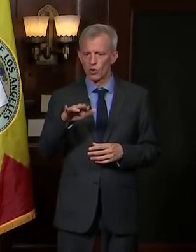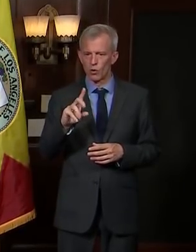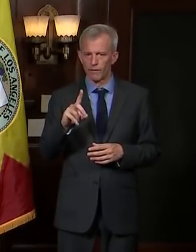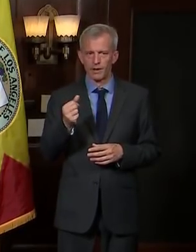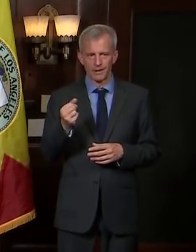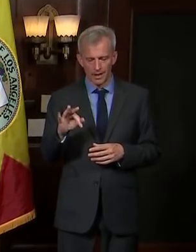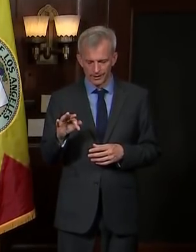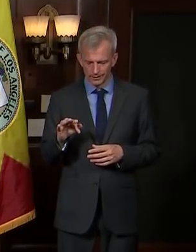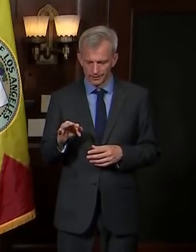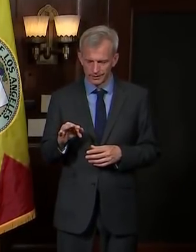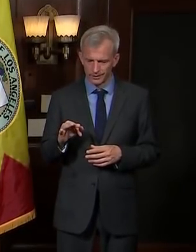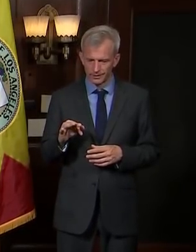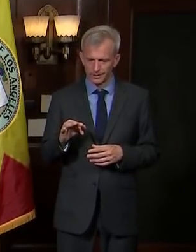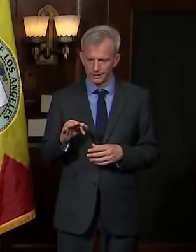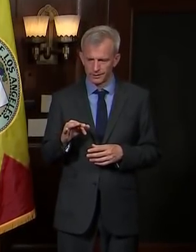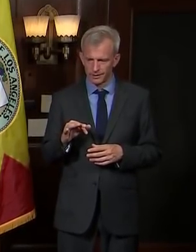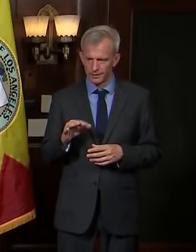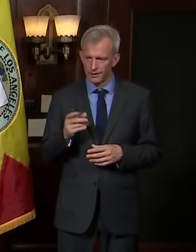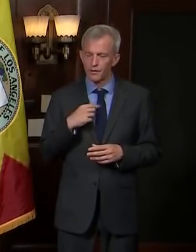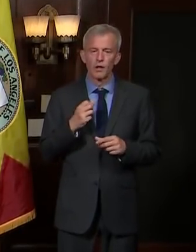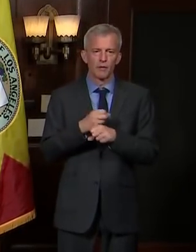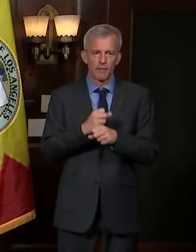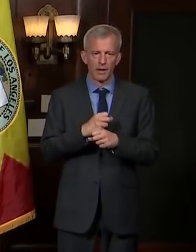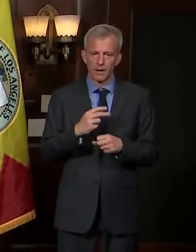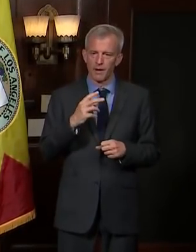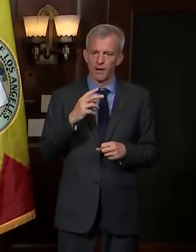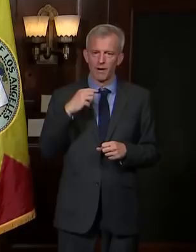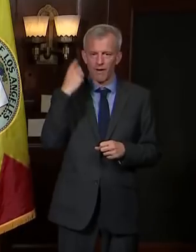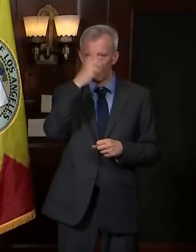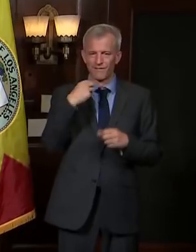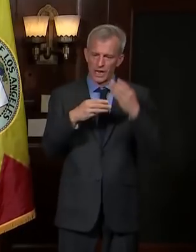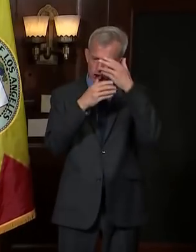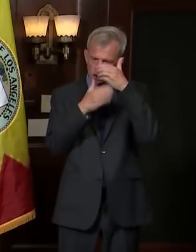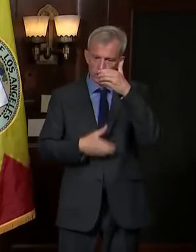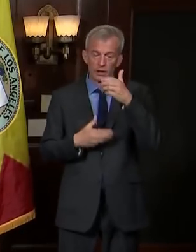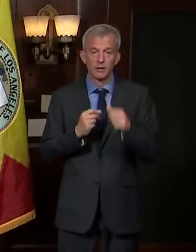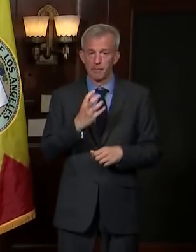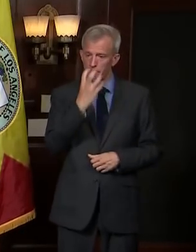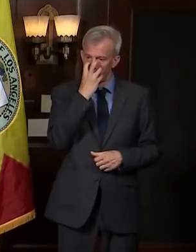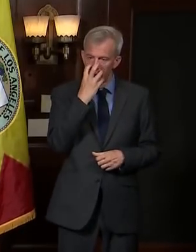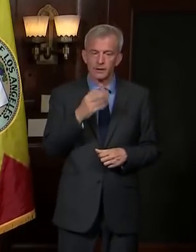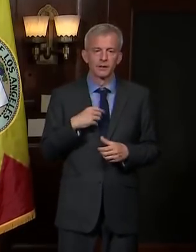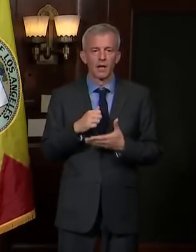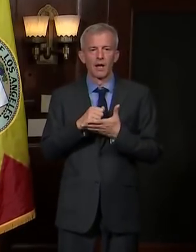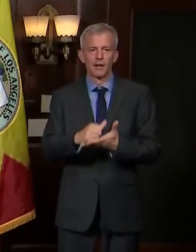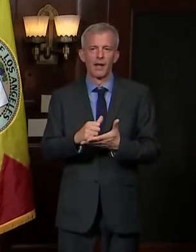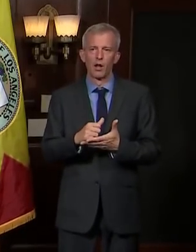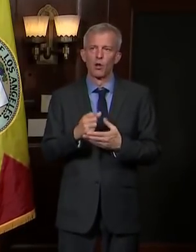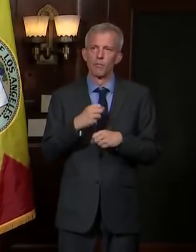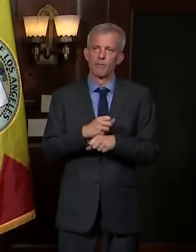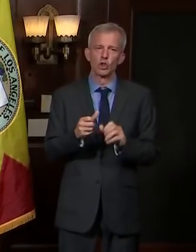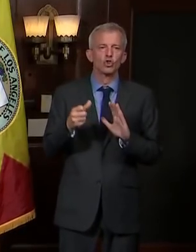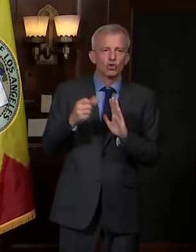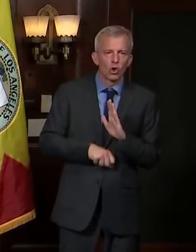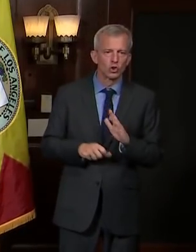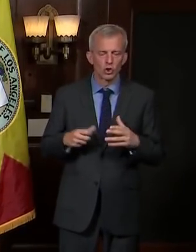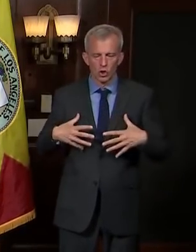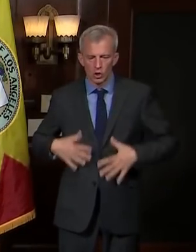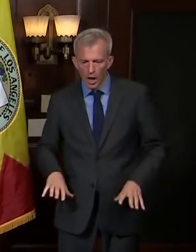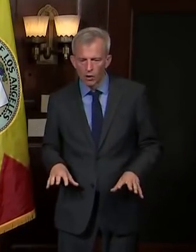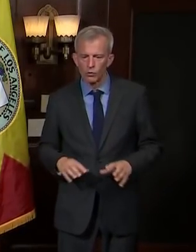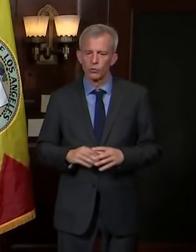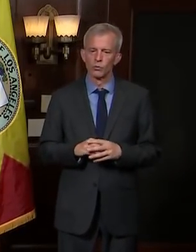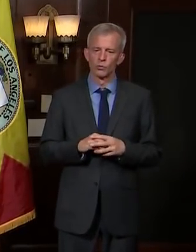who are making face shields, masks, and also helping make surgical gowns and